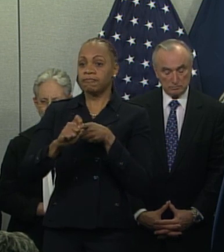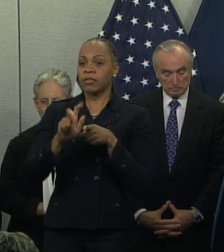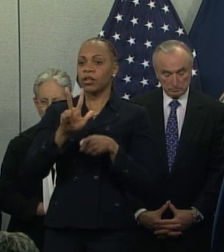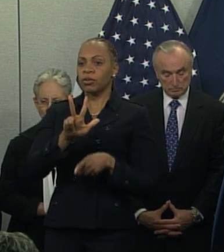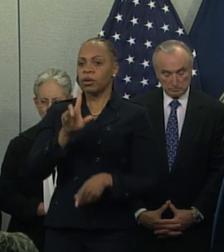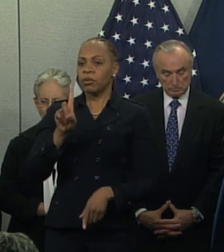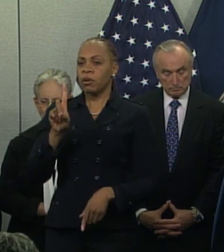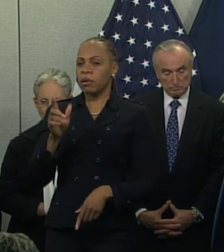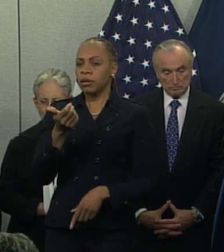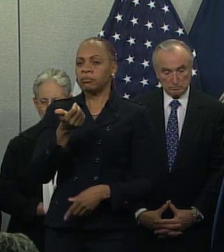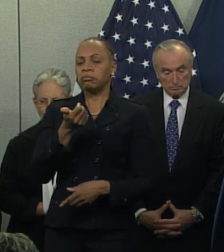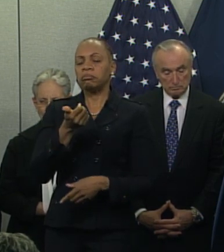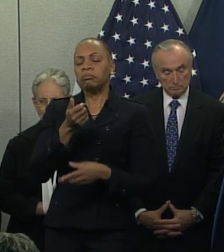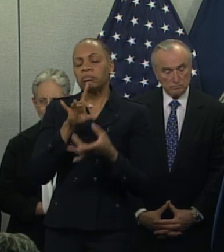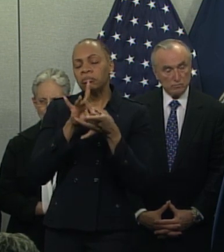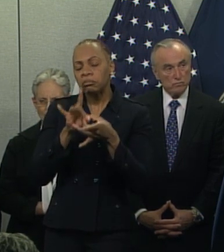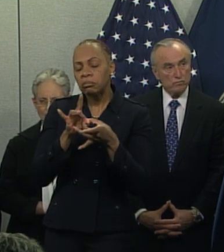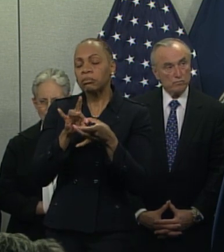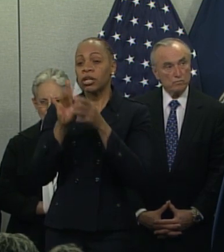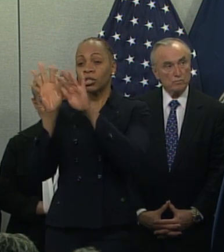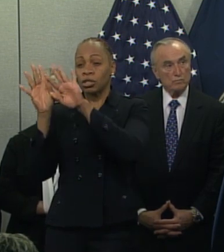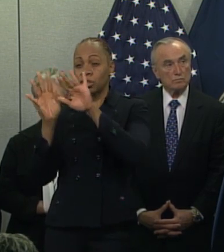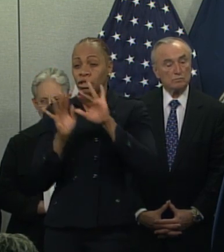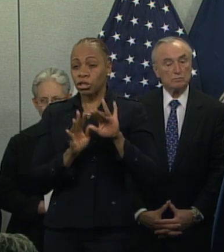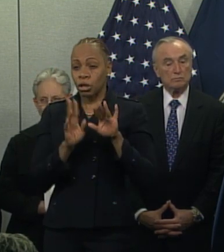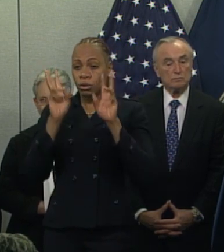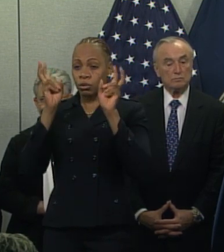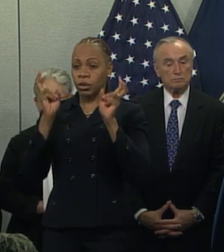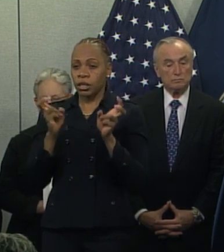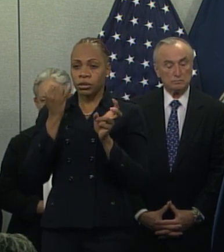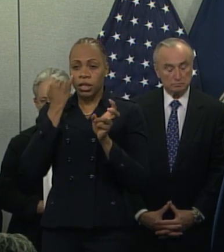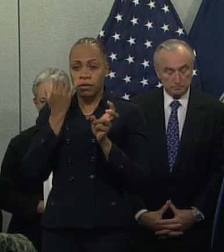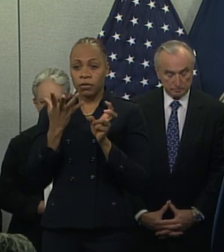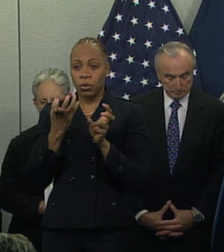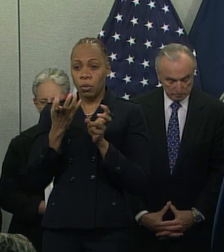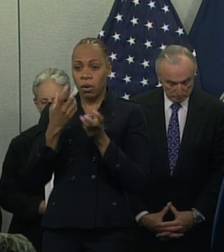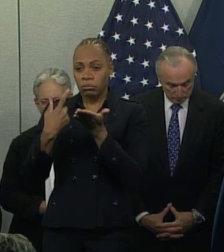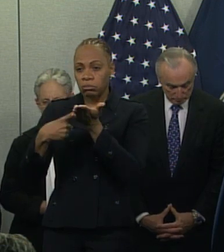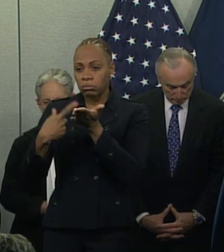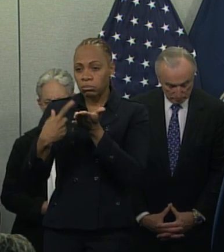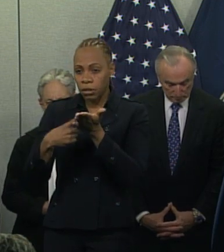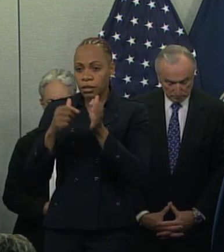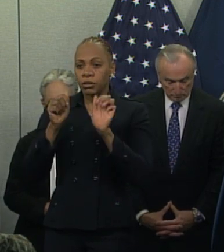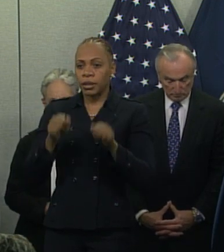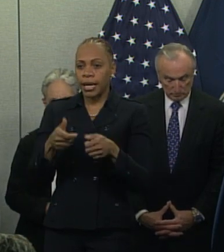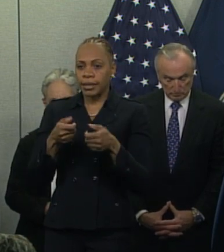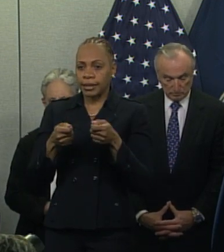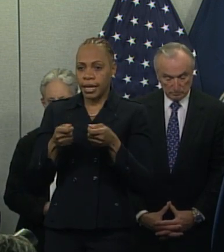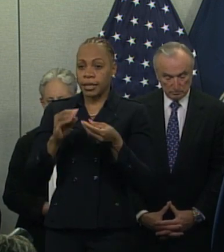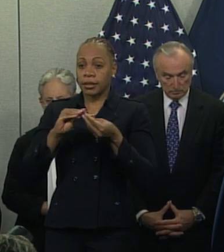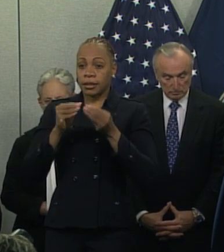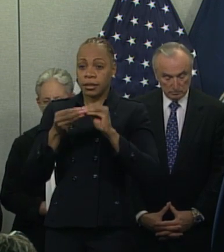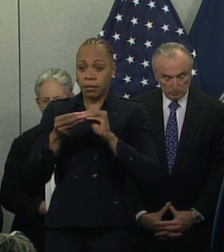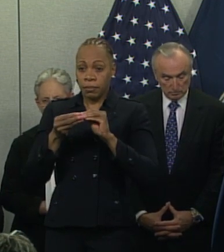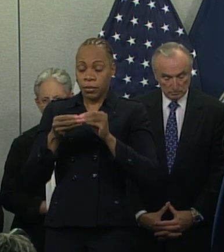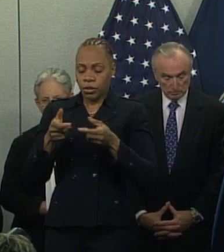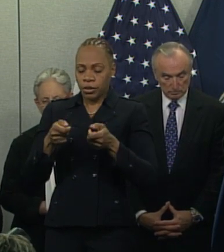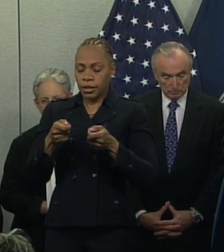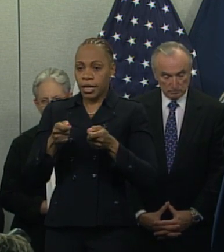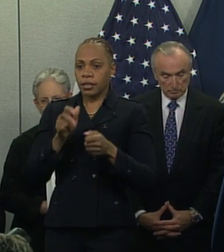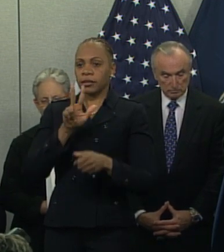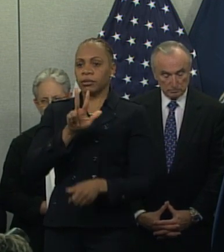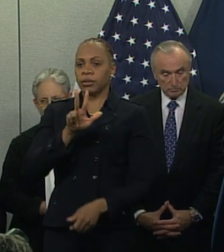about any snow issue. So if you have a snow issue you want to relate to 311, you can do that via text. The number to text